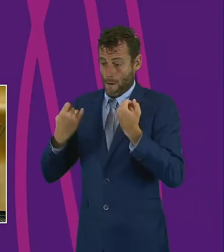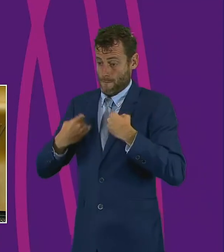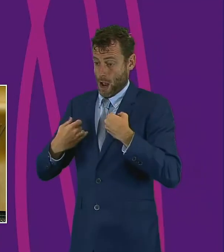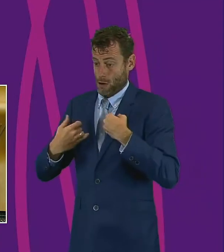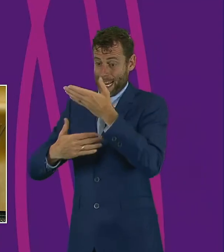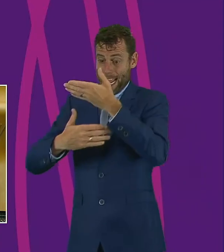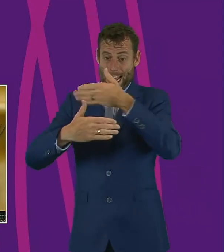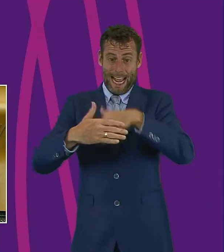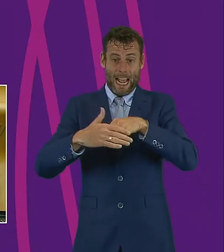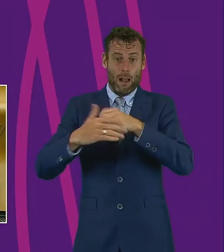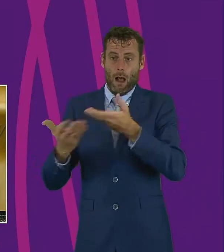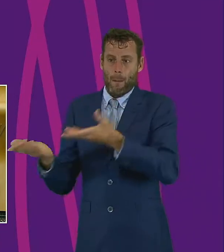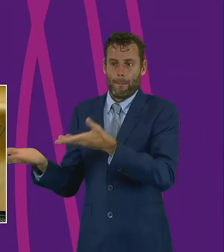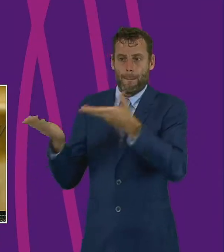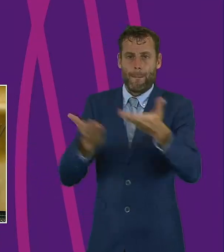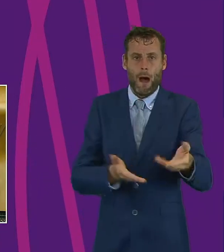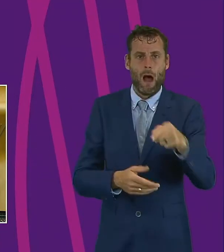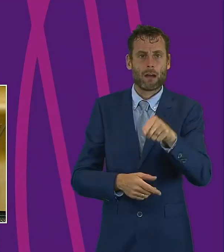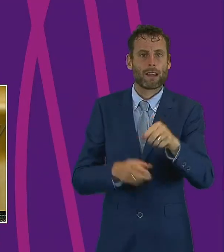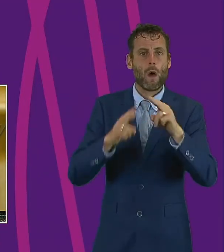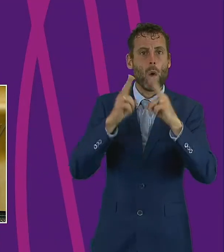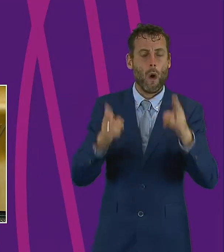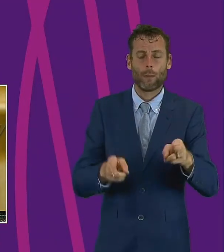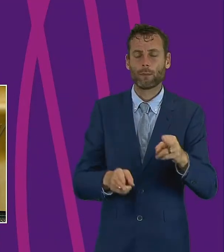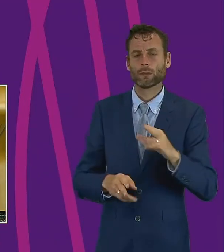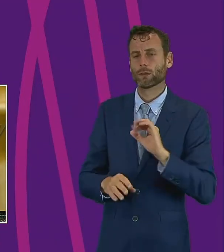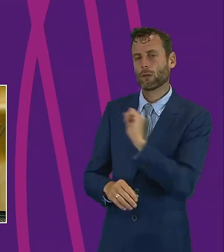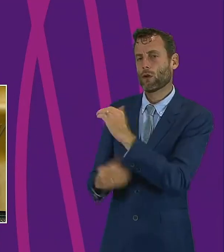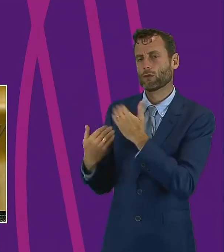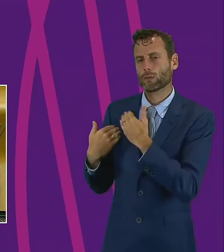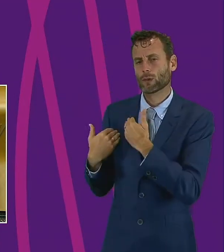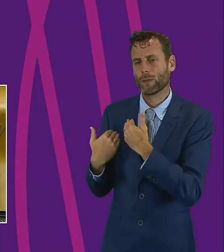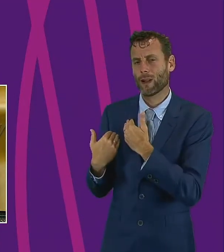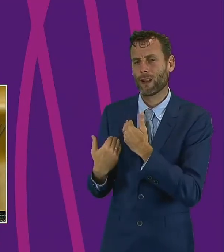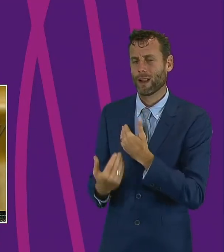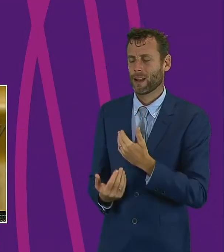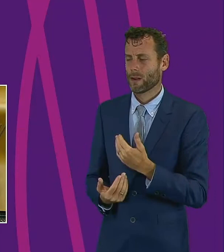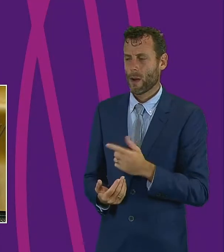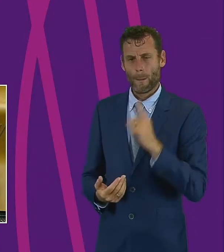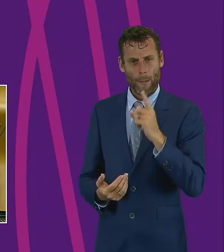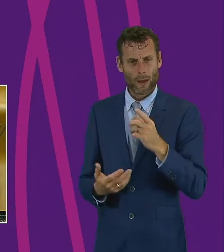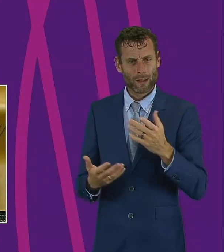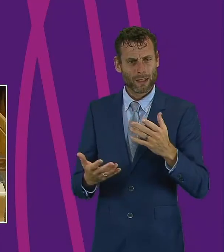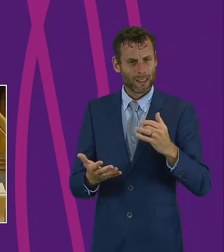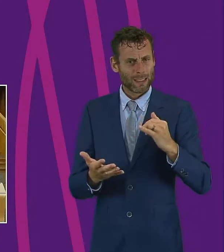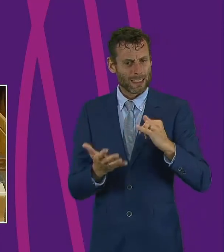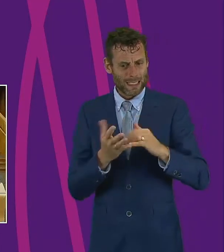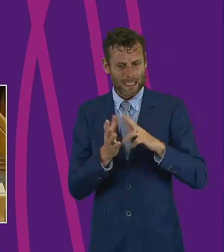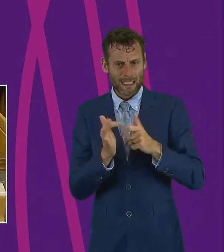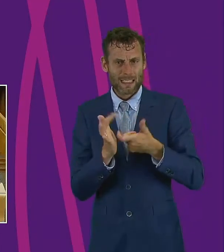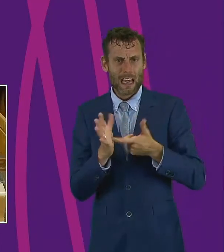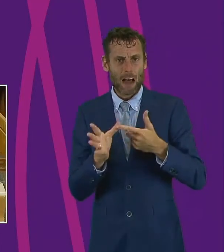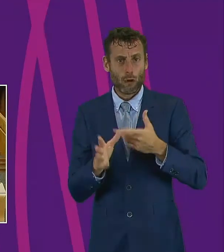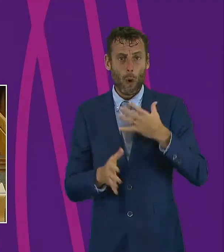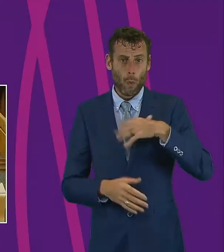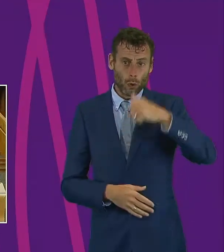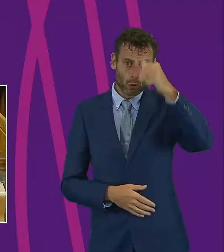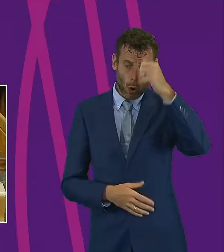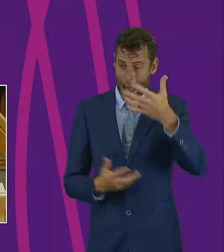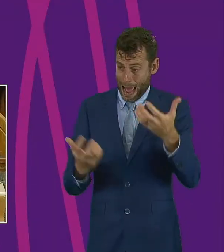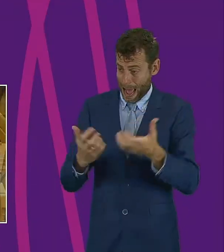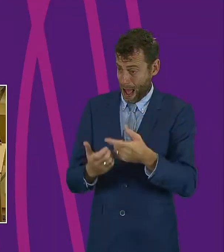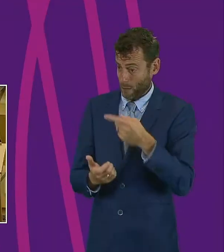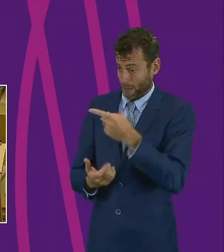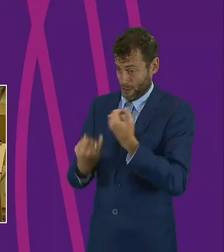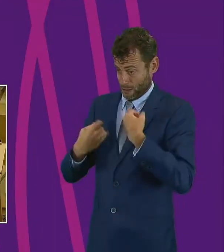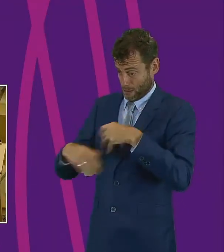And where then can Sandra and families like hers go to get the answers that they need? First Minister. Sorry, I'm genuinely not sure if